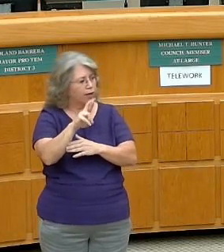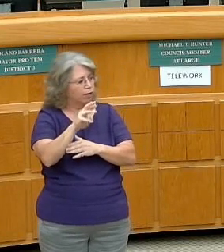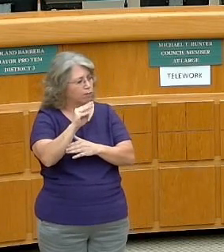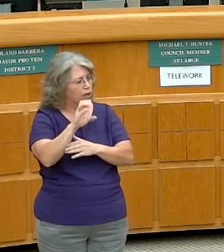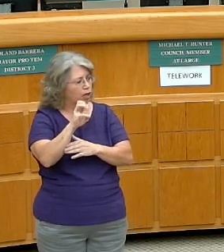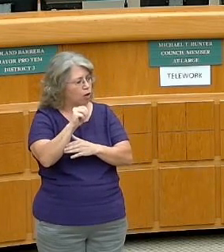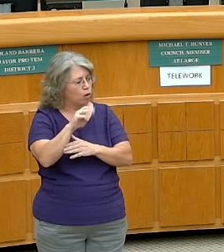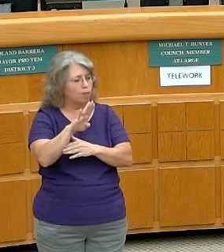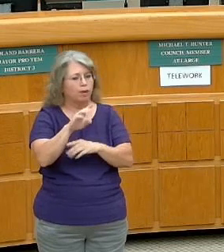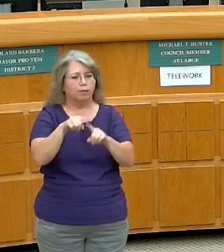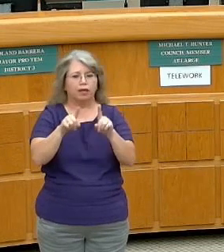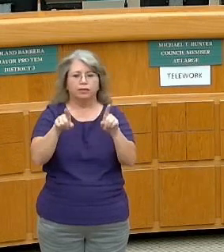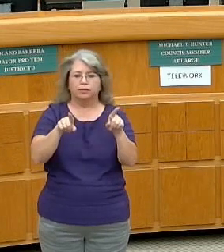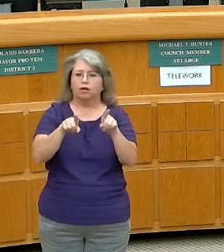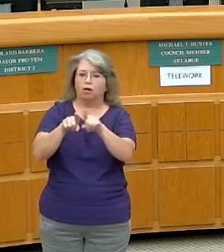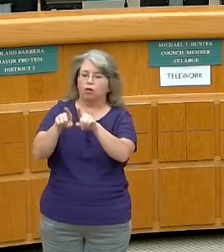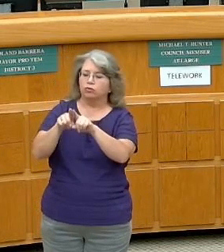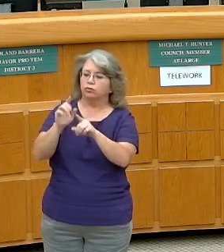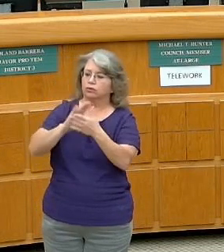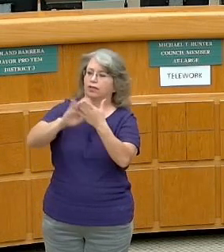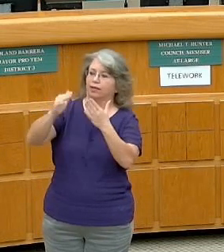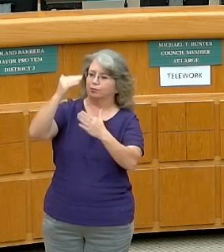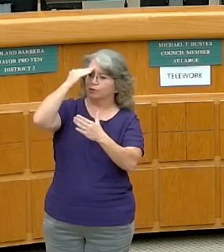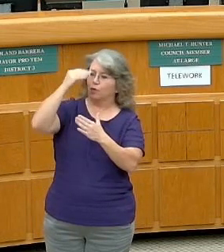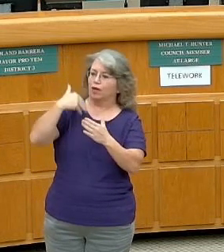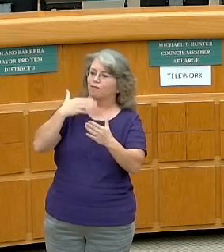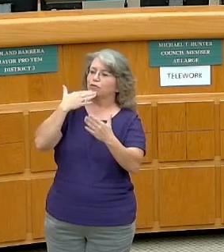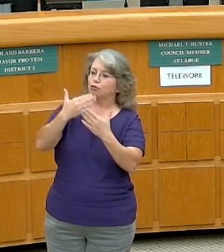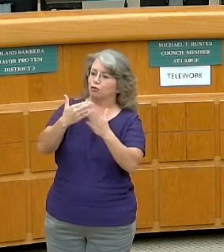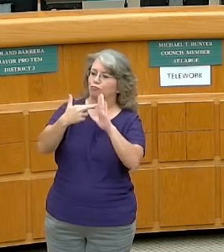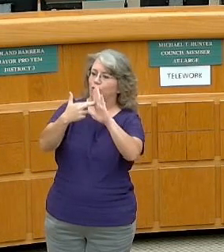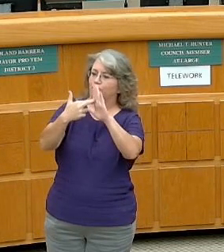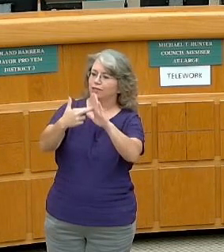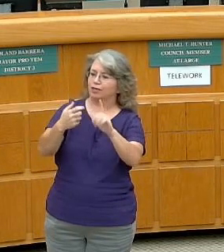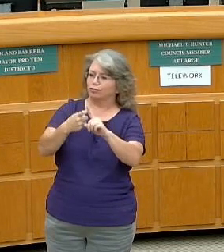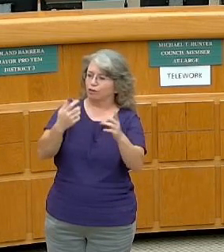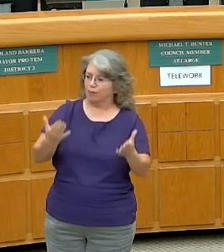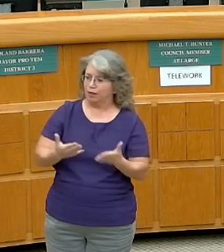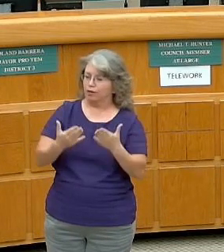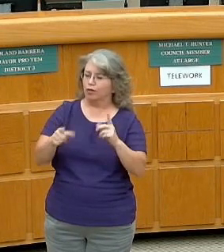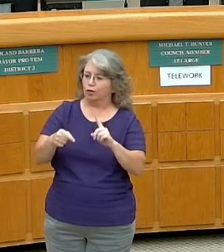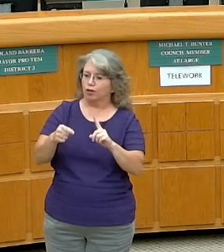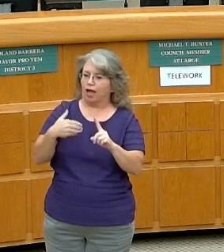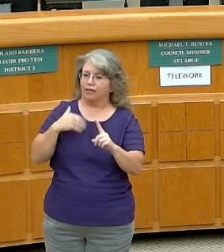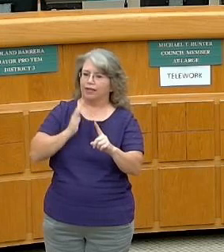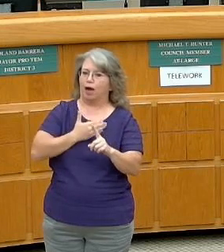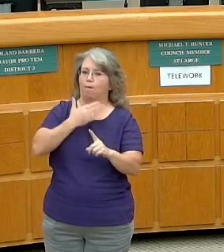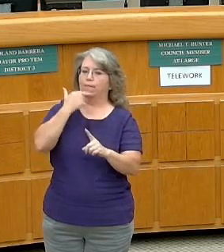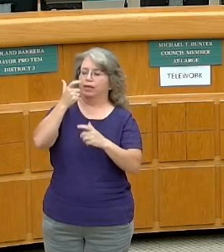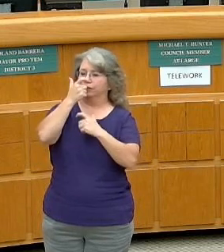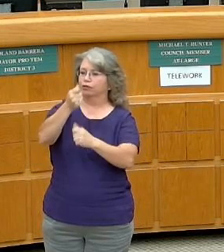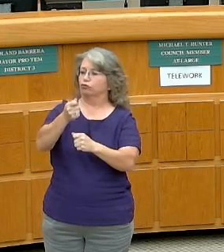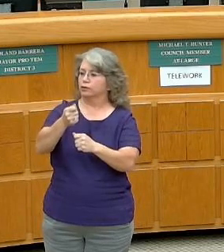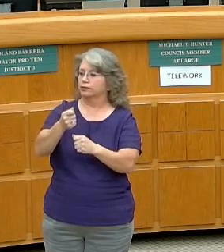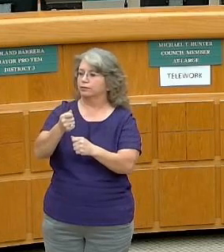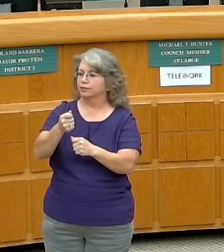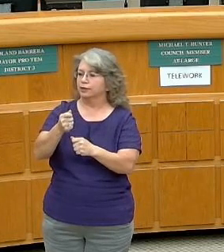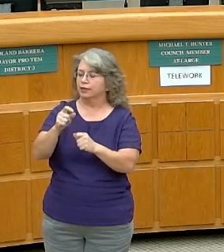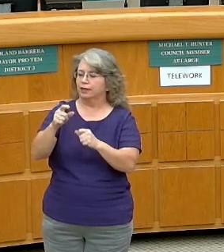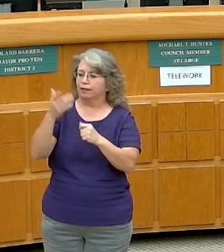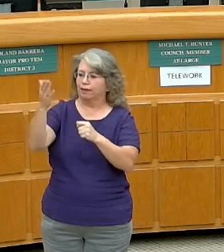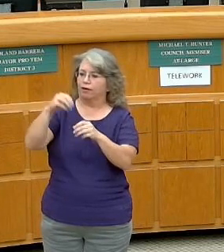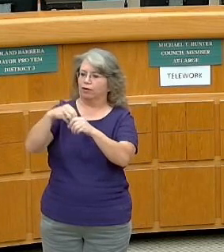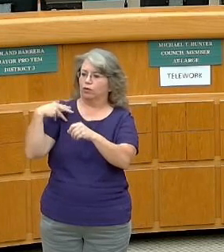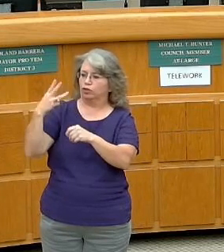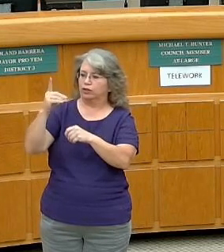good to know that we have great representation from here that has our best interests in mind when they're in Washington, D.C. So I want to thank Representative